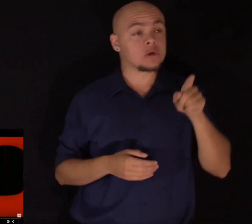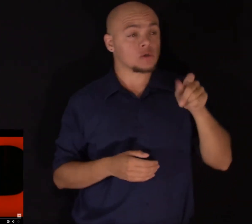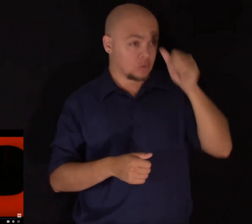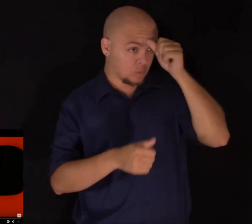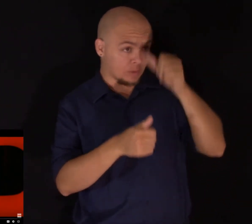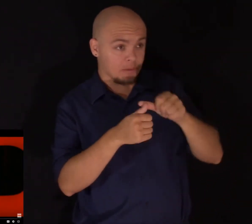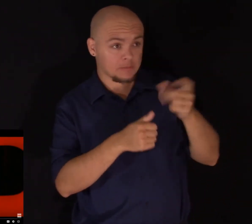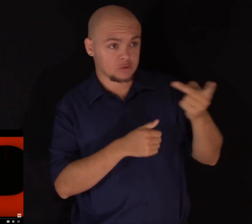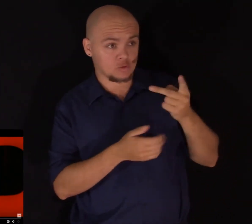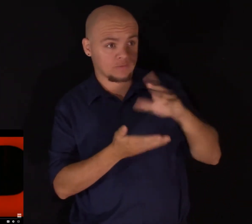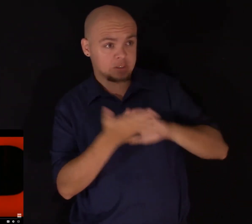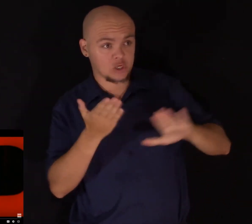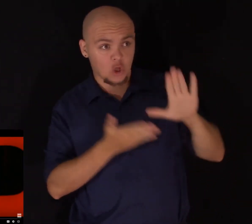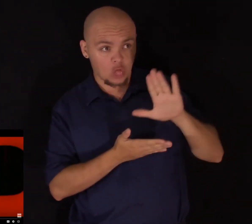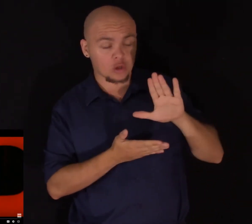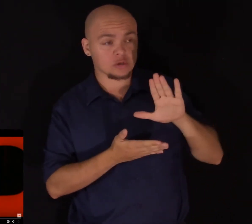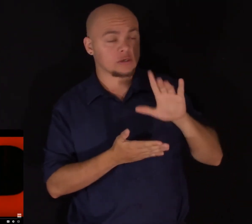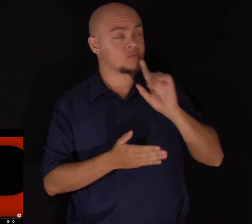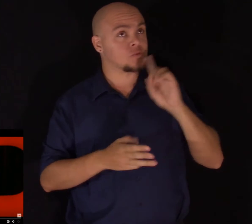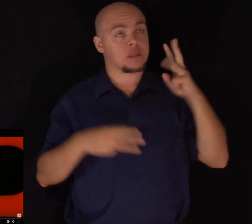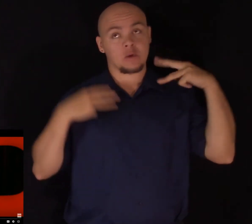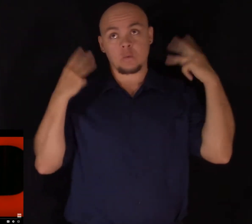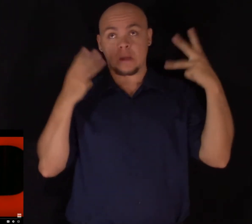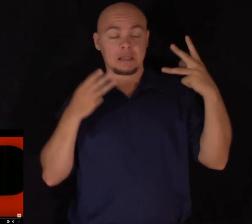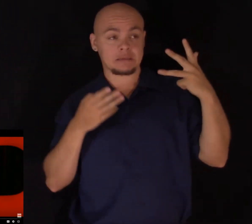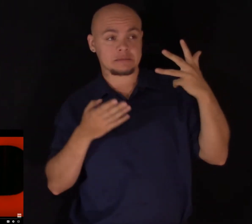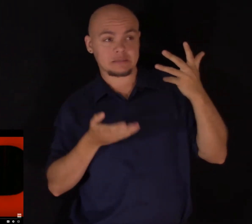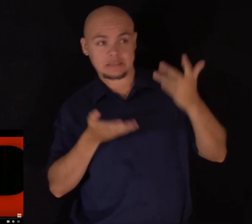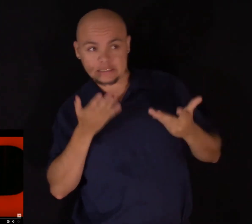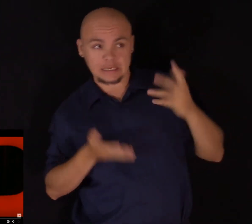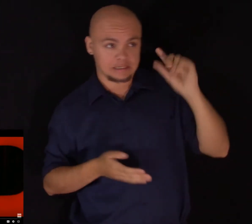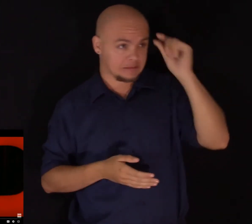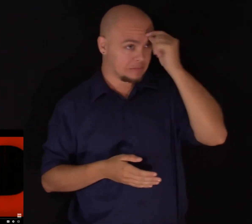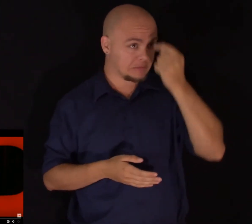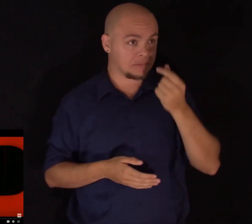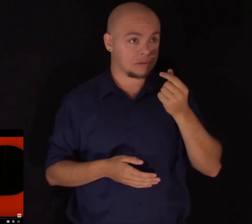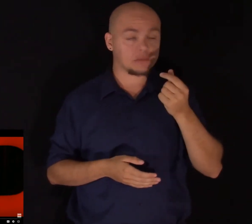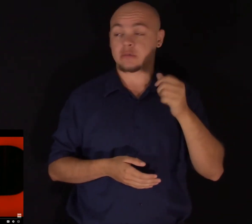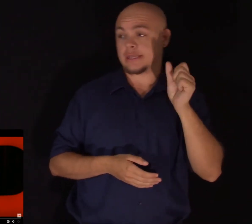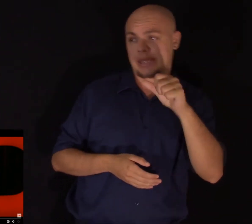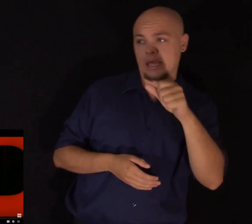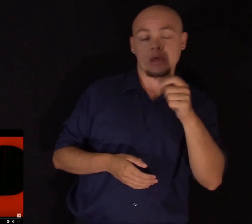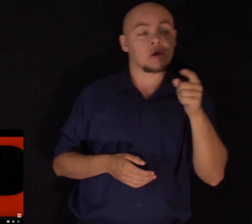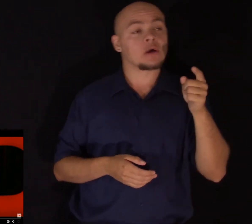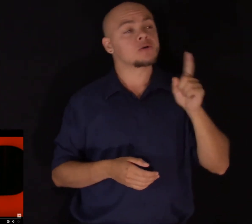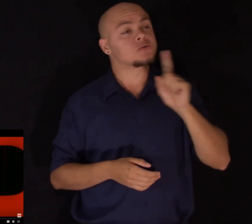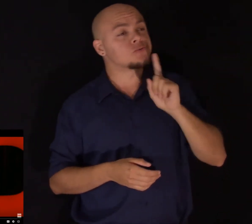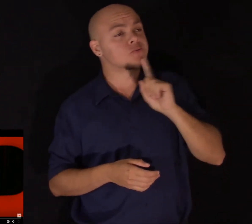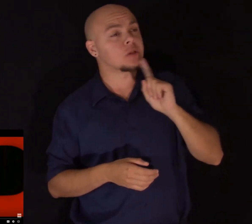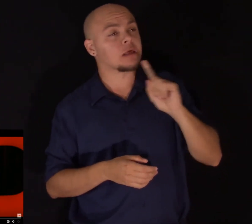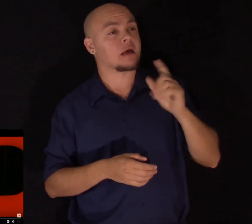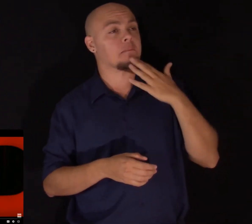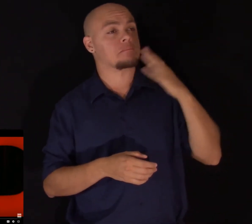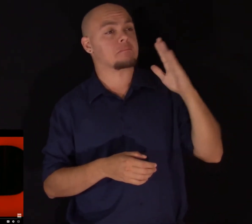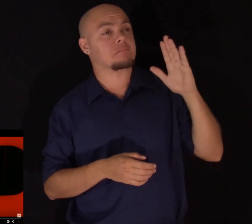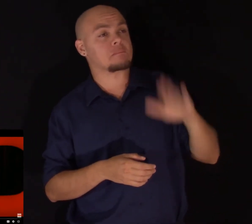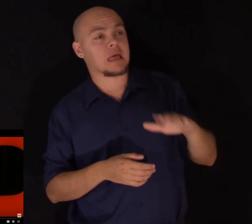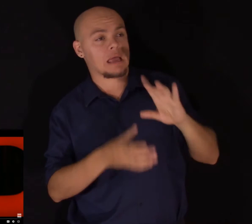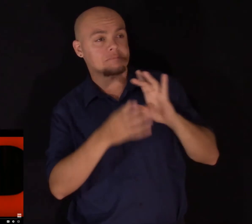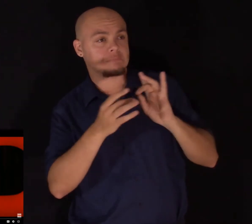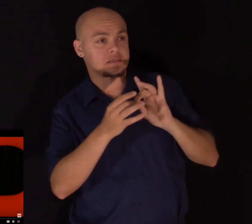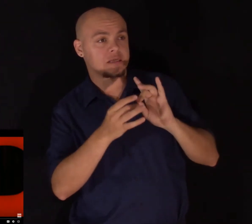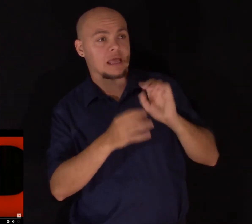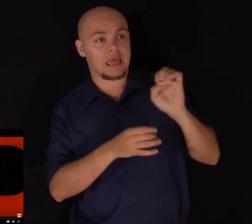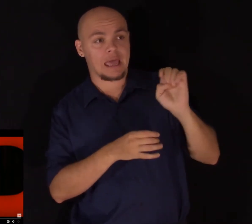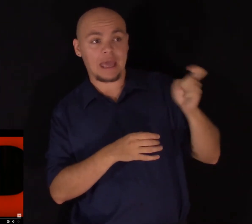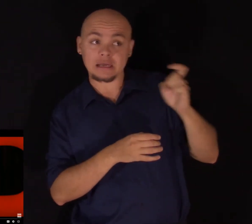in college and really wild and kind of dumb?" She said, "Yeah." And I said, "Remember when we leave a really bad message on our ex-boyfriend's answering